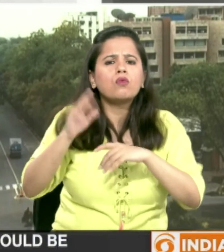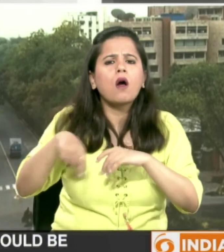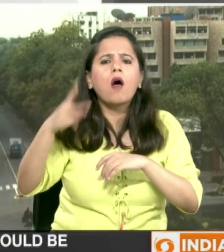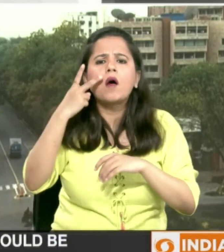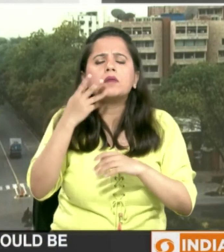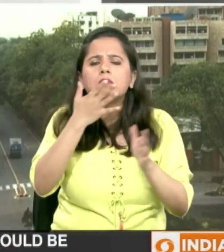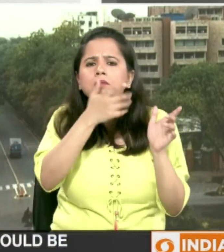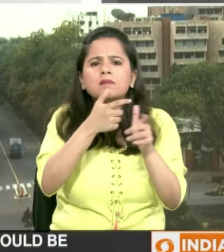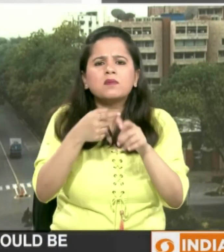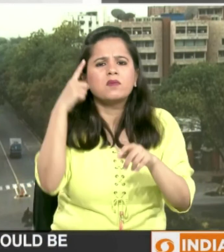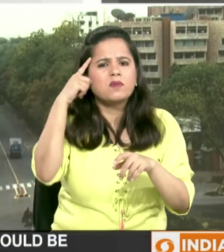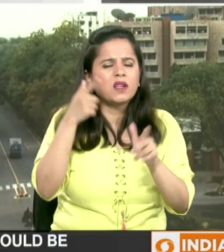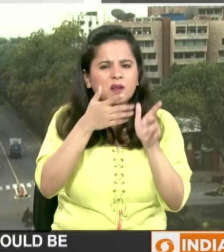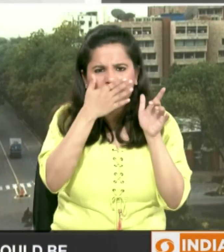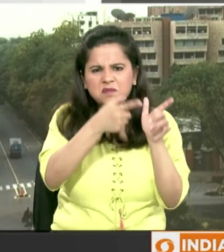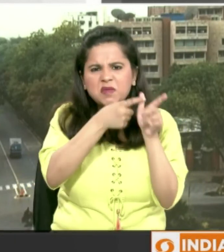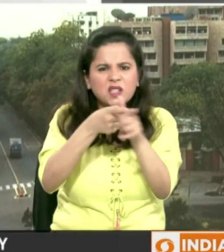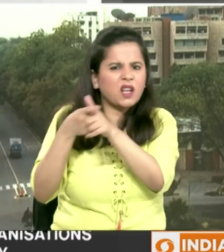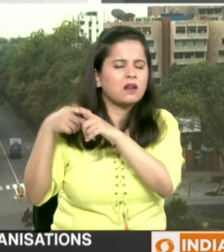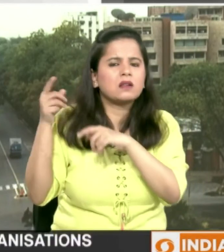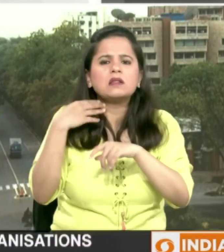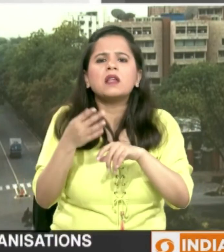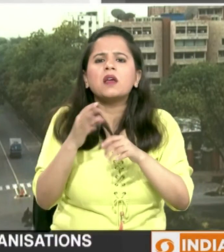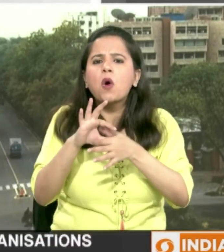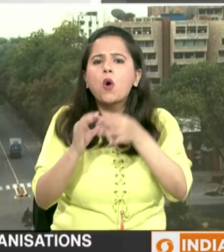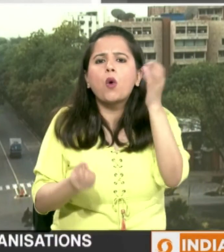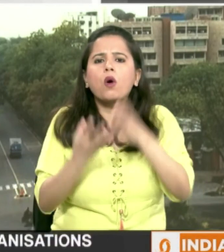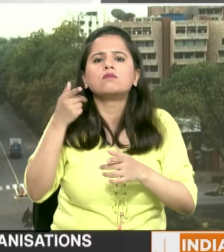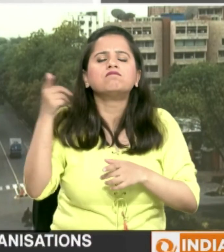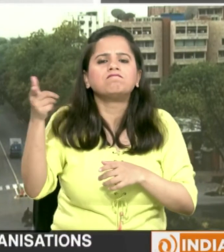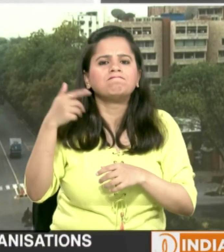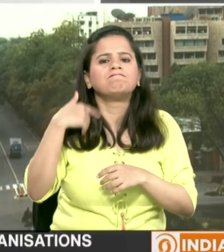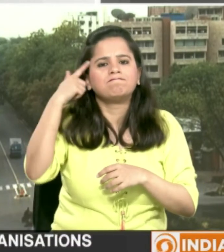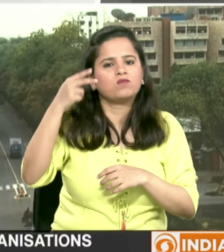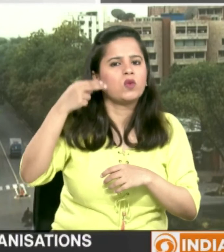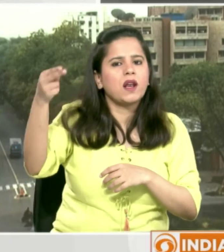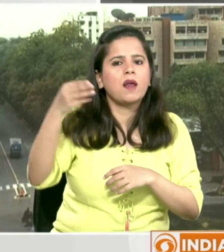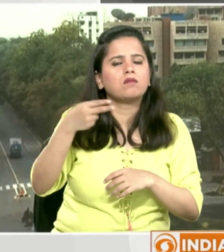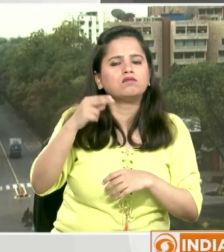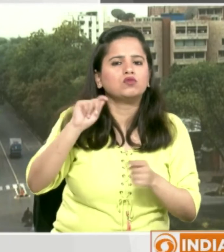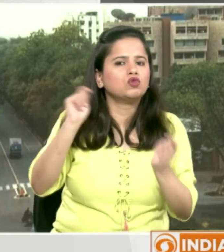are, terrorist organizations, and they will be dealt with appropriately.